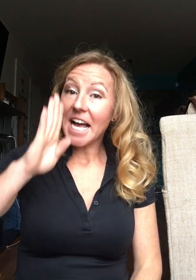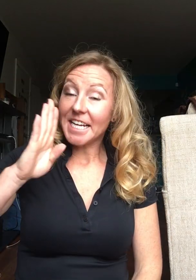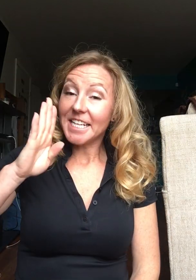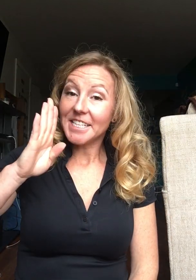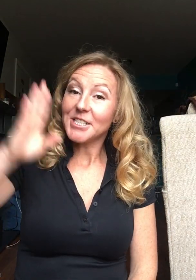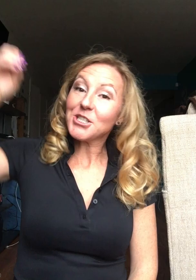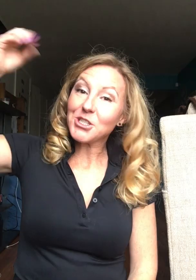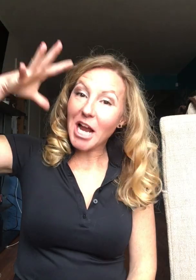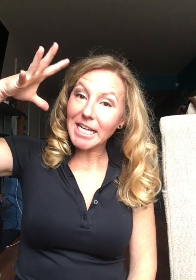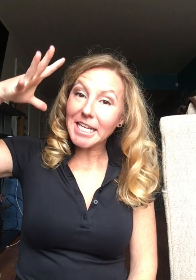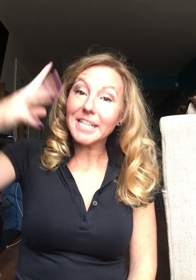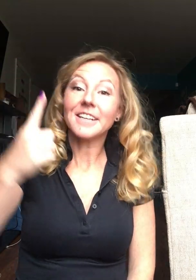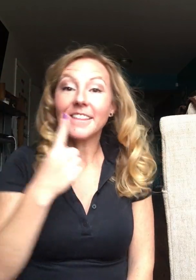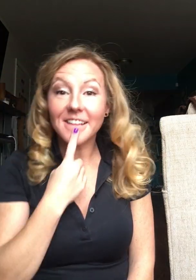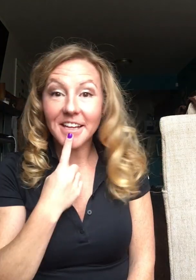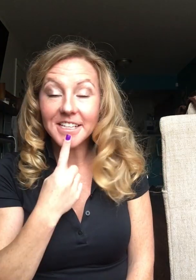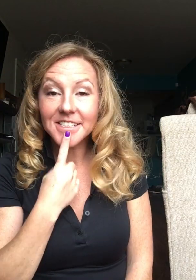God shining the light